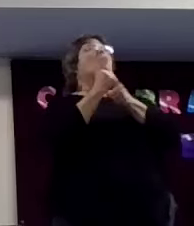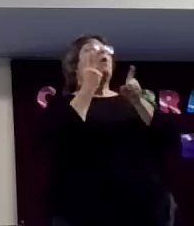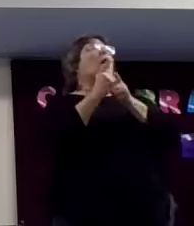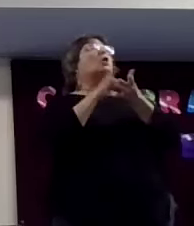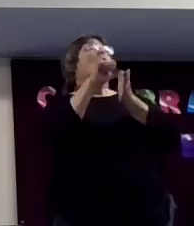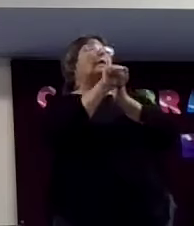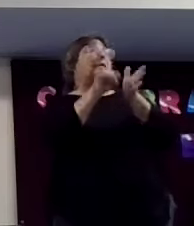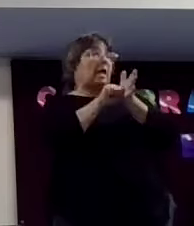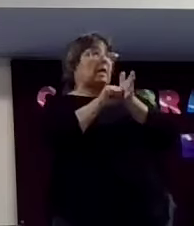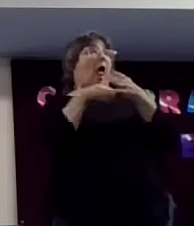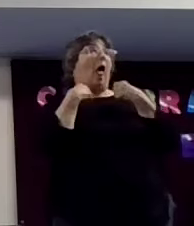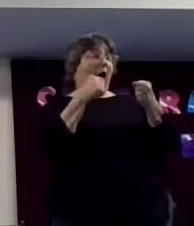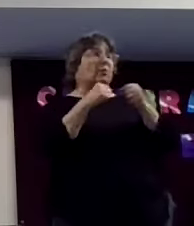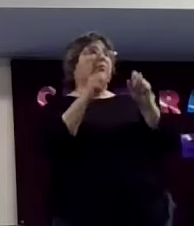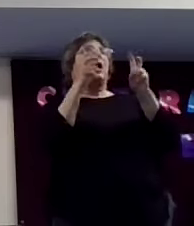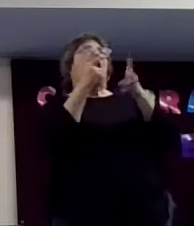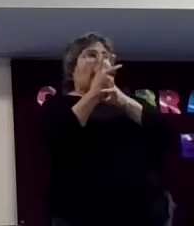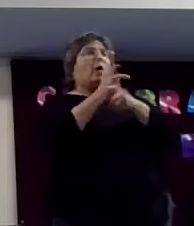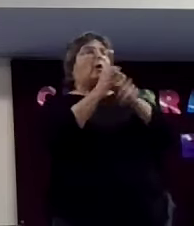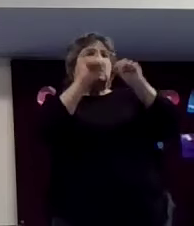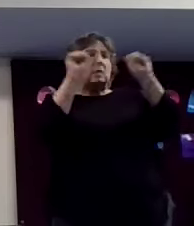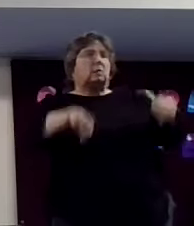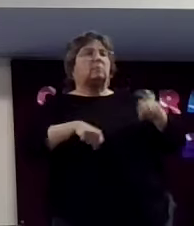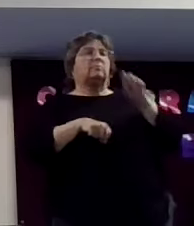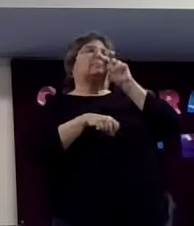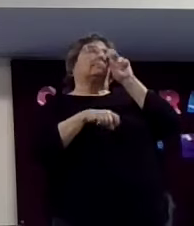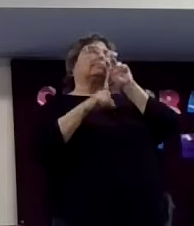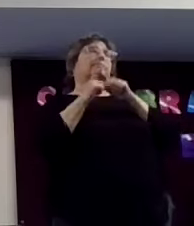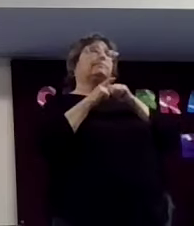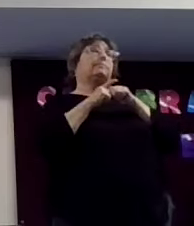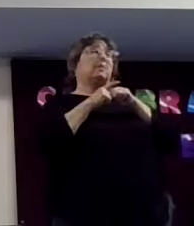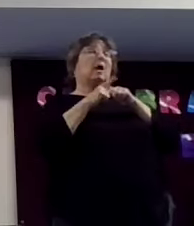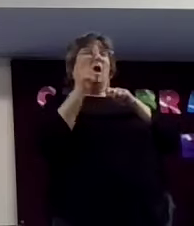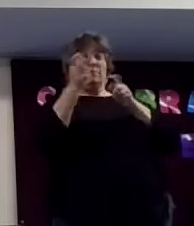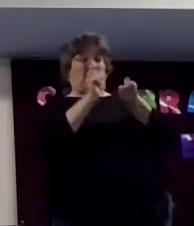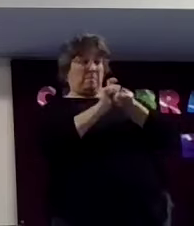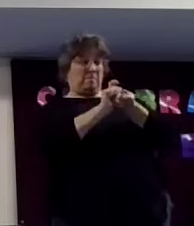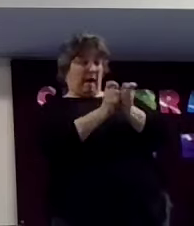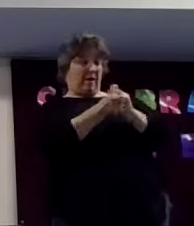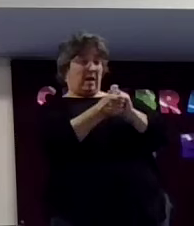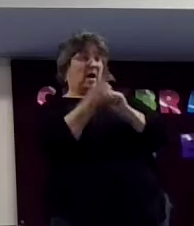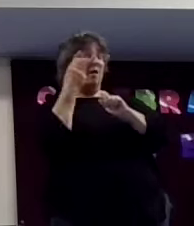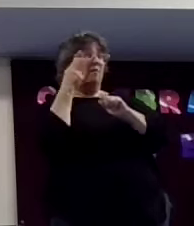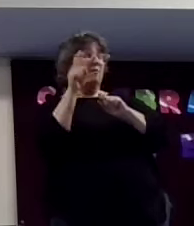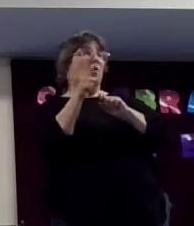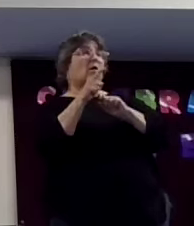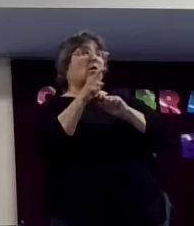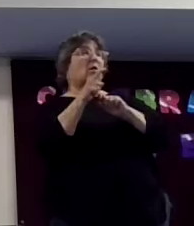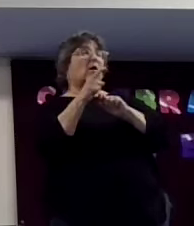New York State health care systems, and all from modifications to the